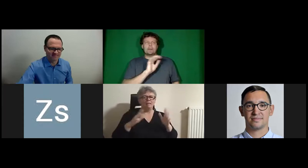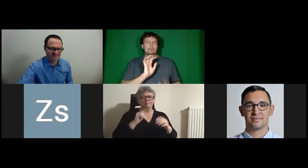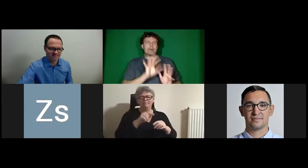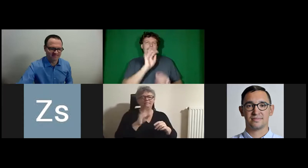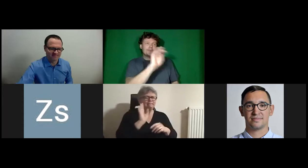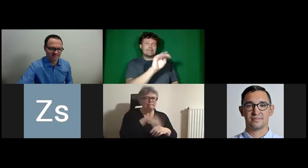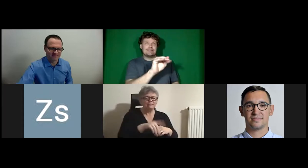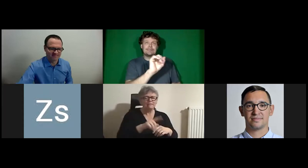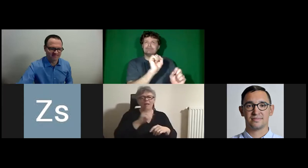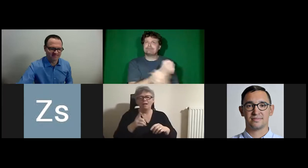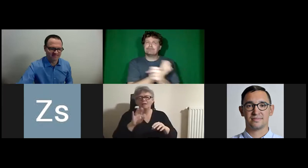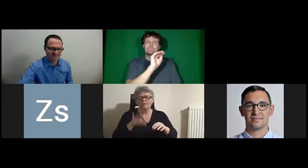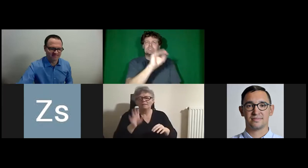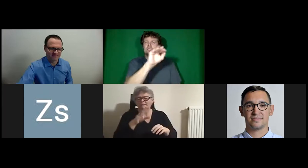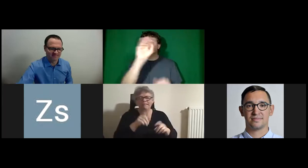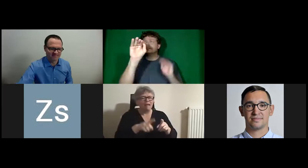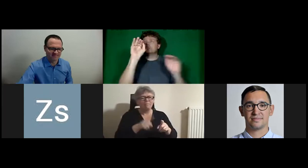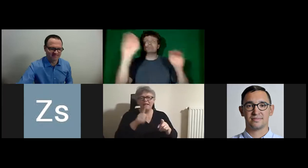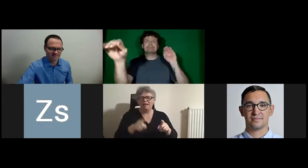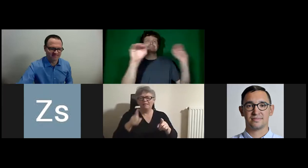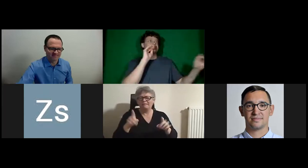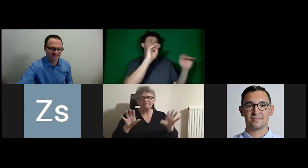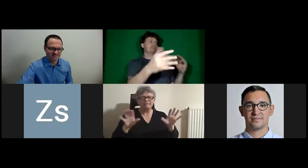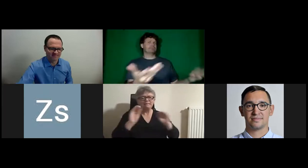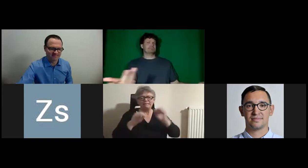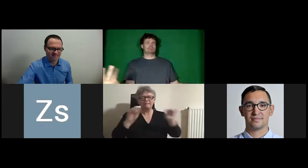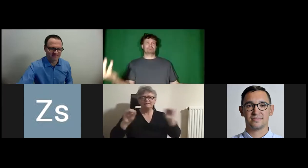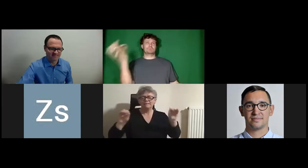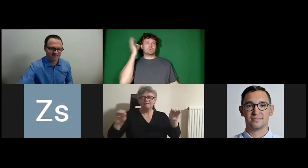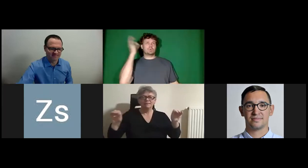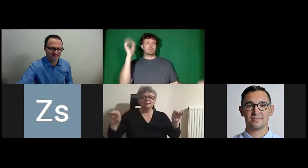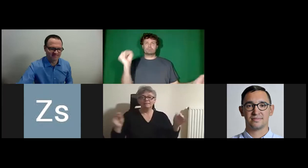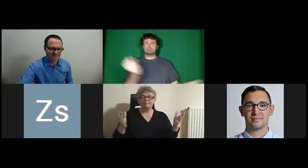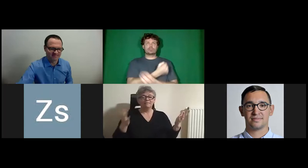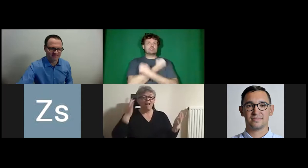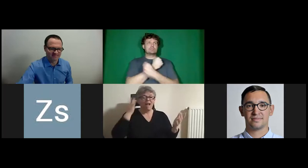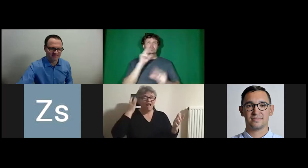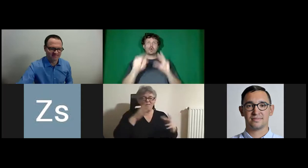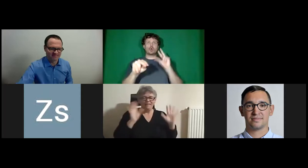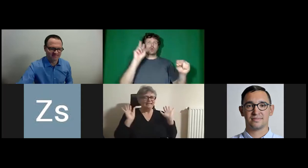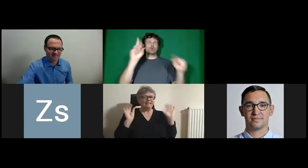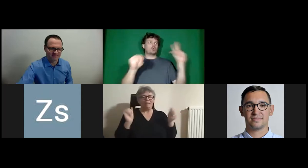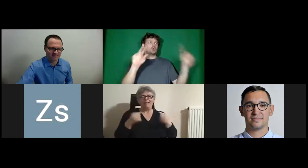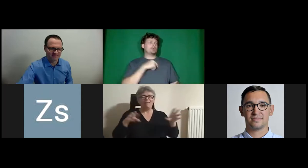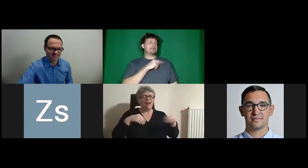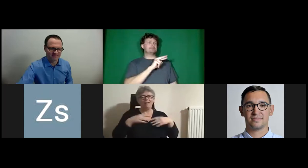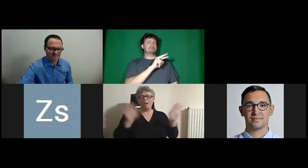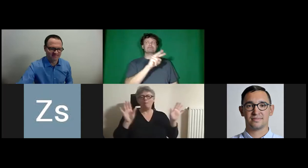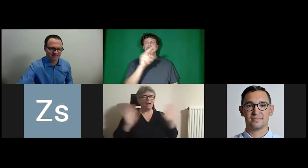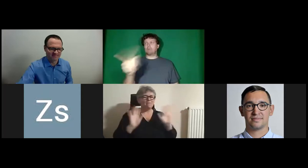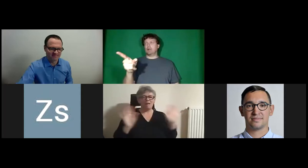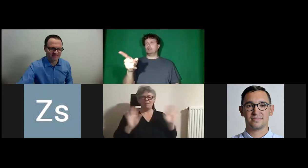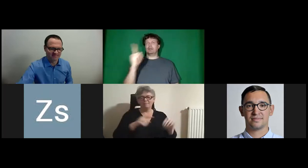approached many players from the soccer team, the basketball team, other teams, if anybody was interested